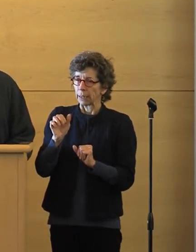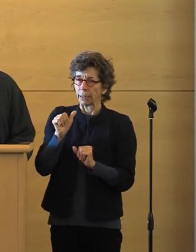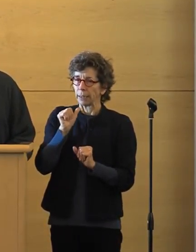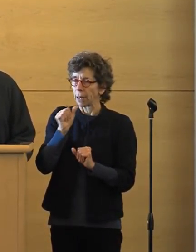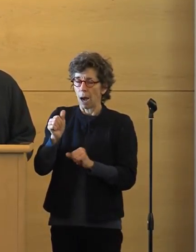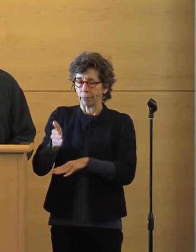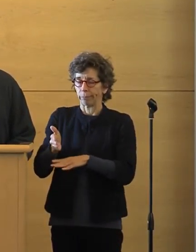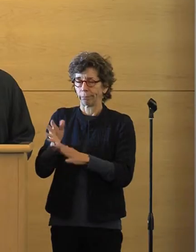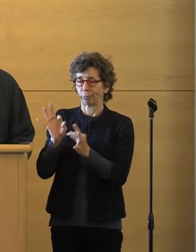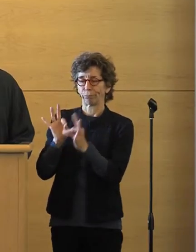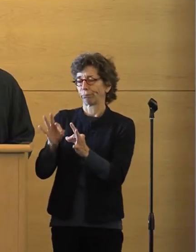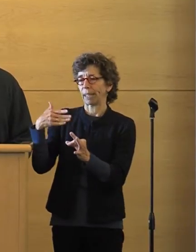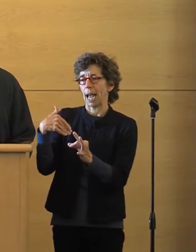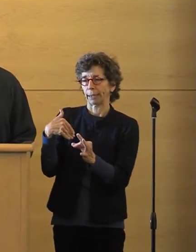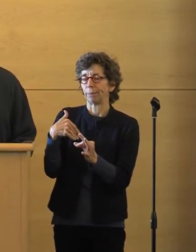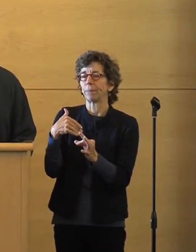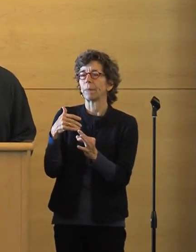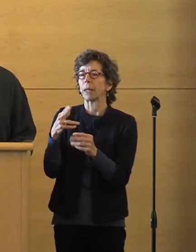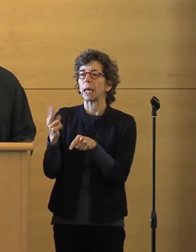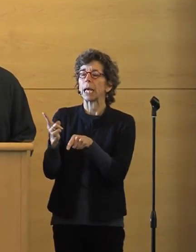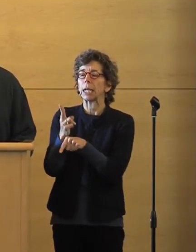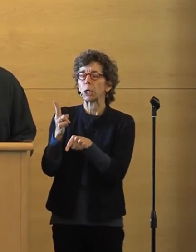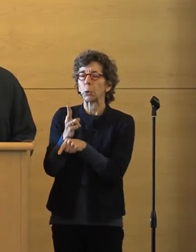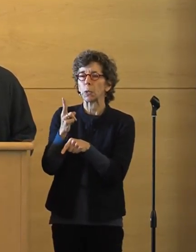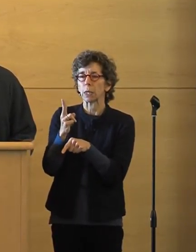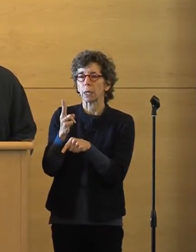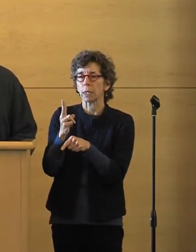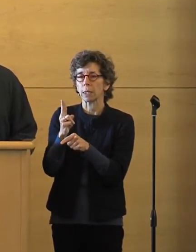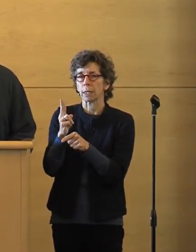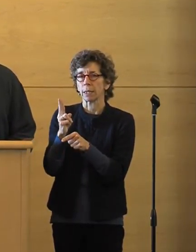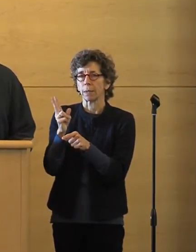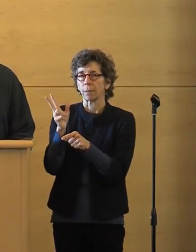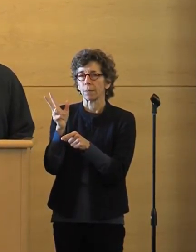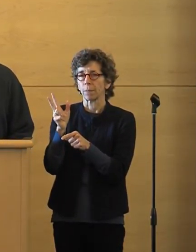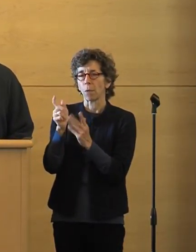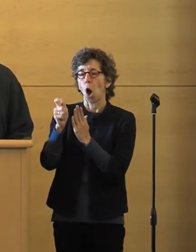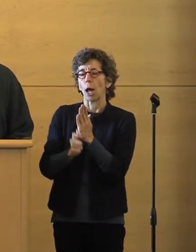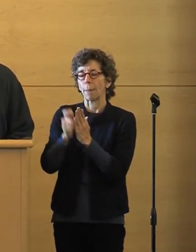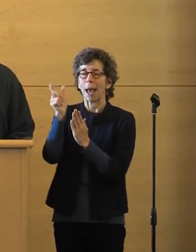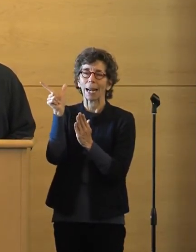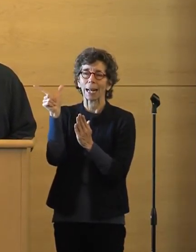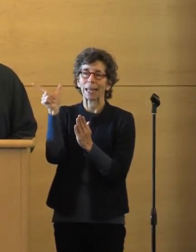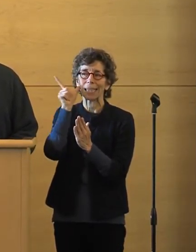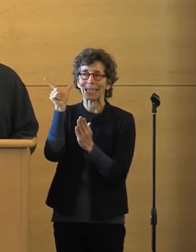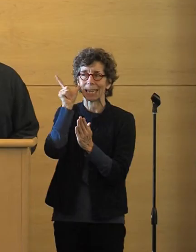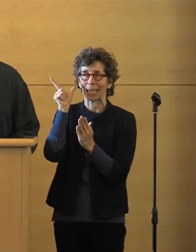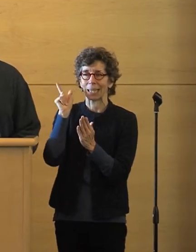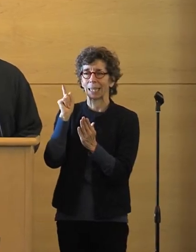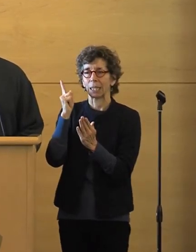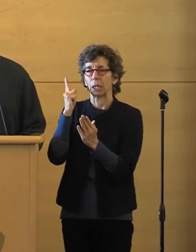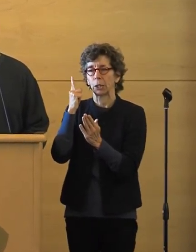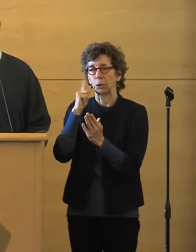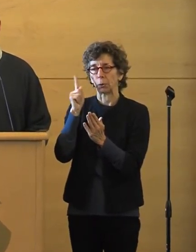Hi there, I'm Adam, and I am a strong user of captioning.